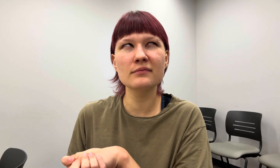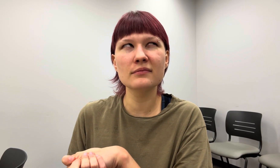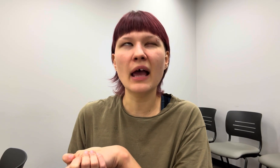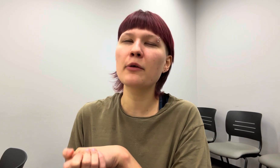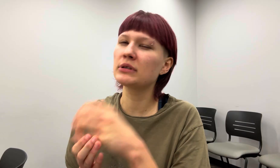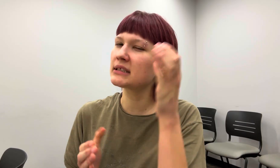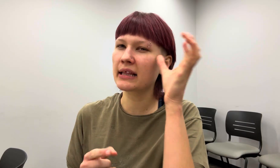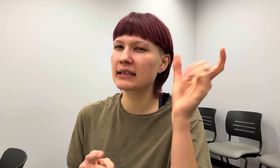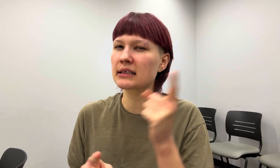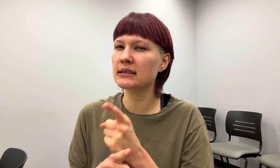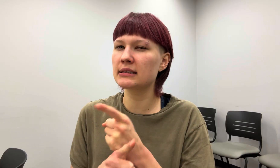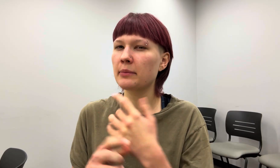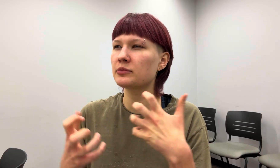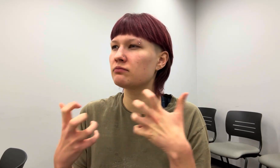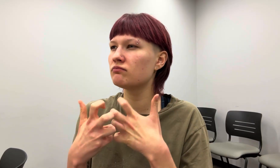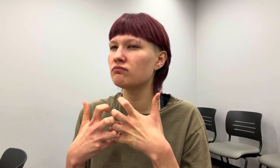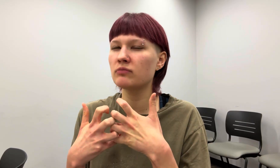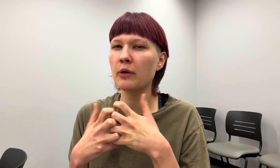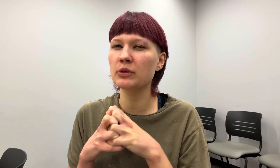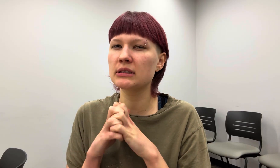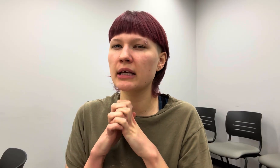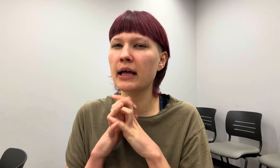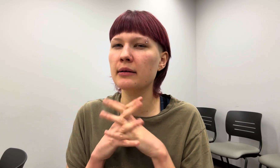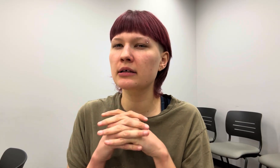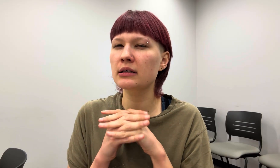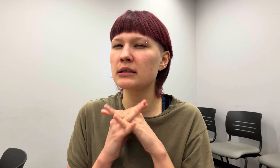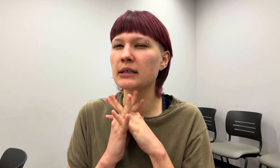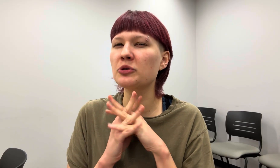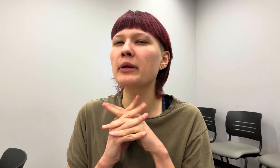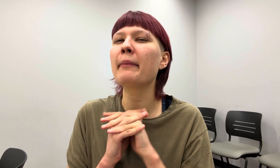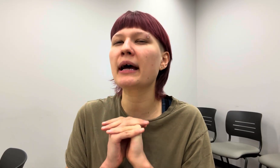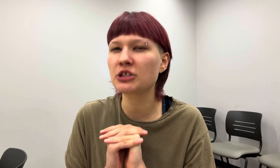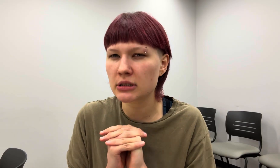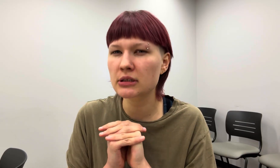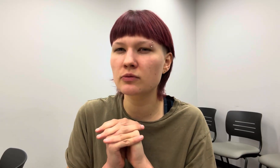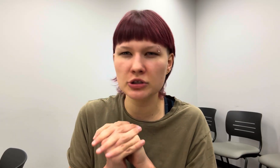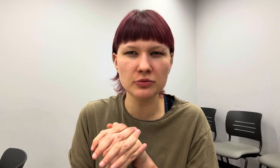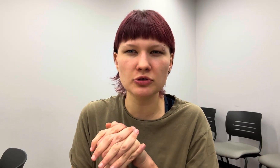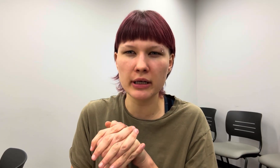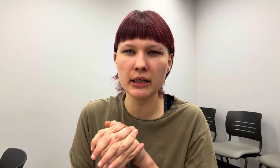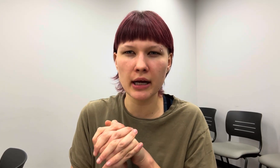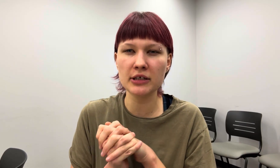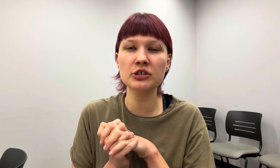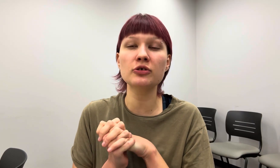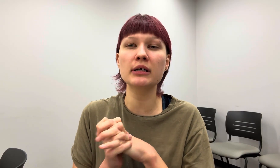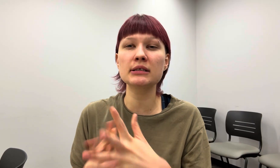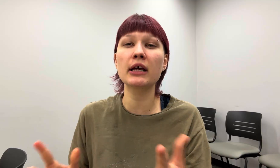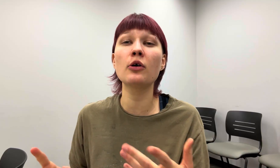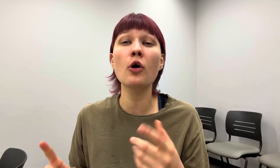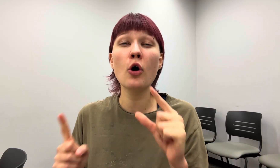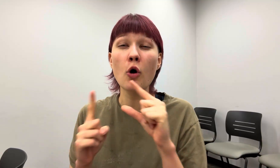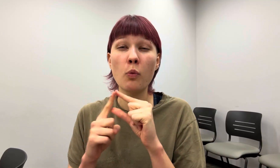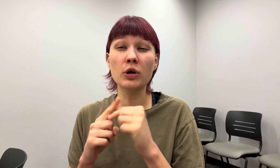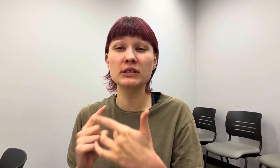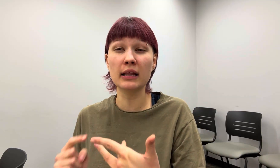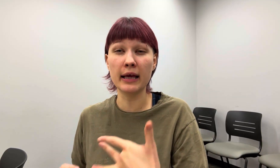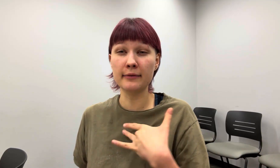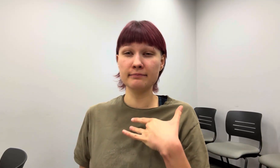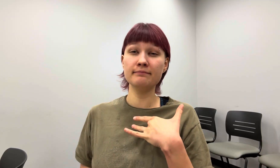I wouldn't say that's a concept. I wouldn't say that conceptually matches what she was trying to get at. She's trying to say words that like